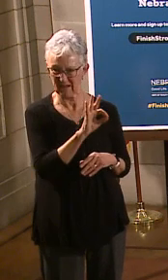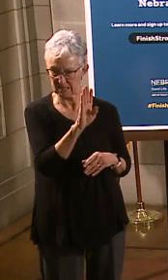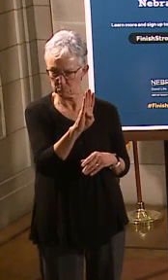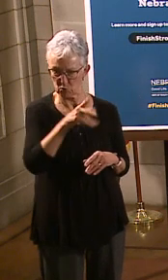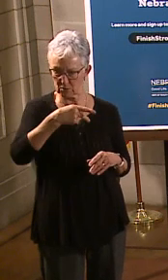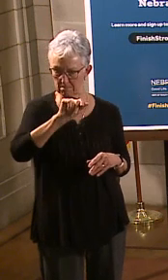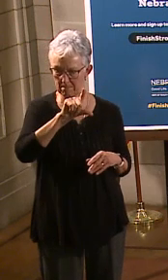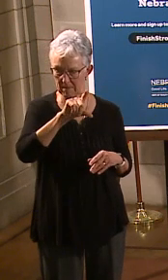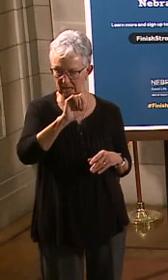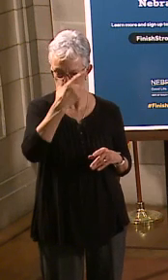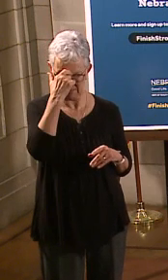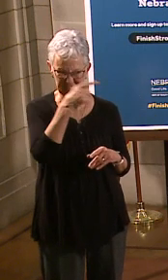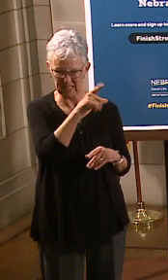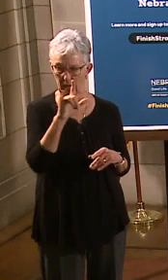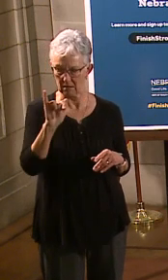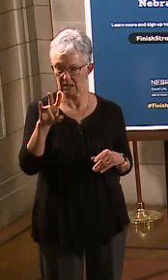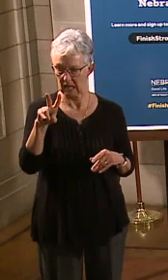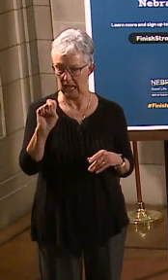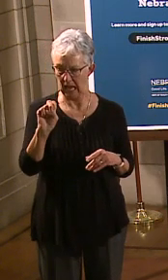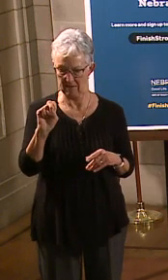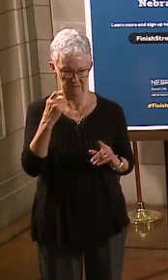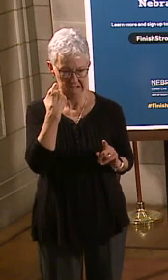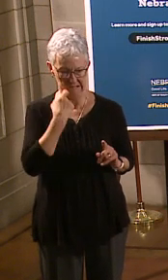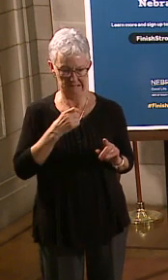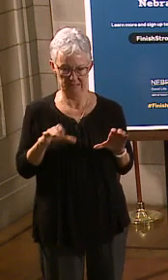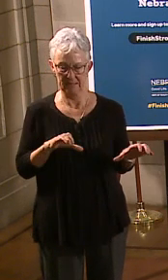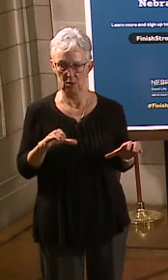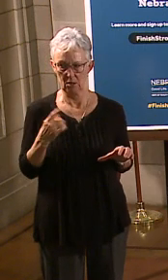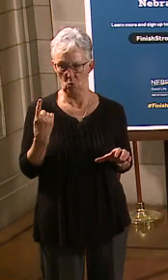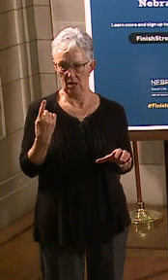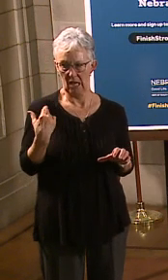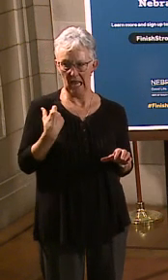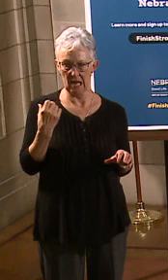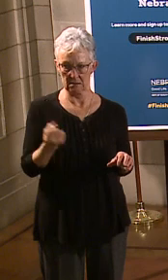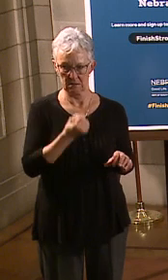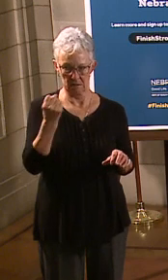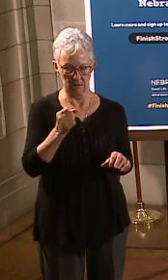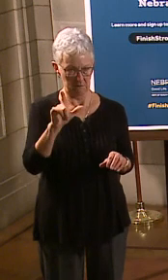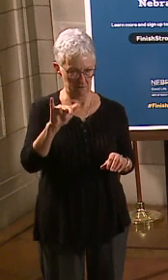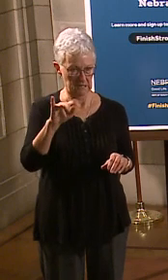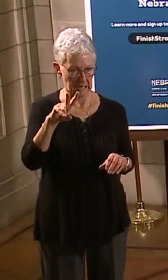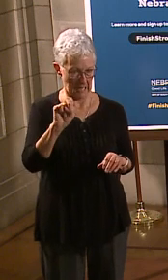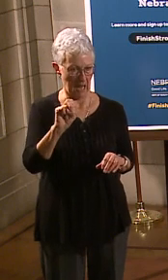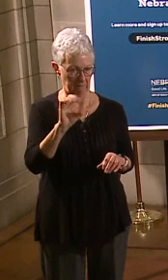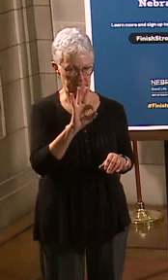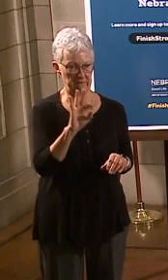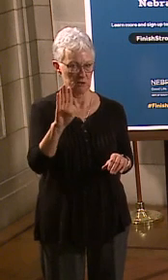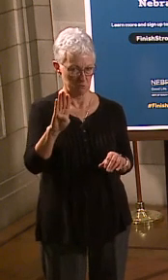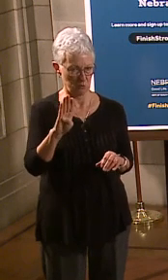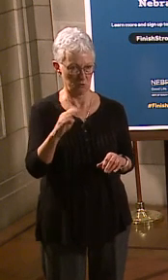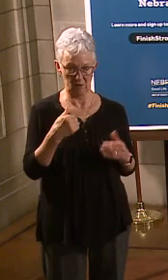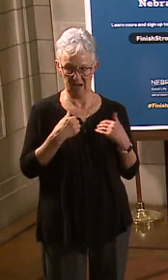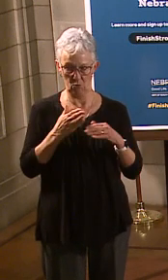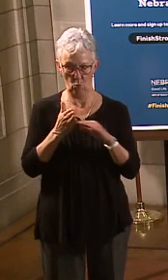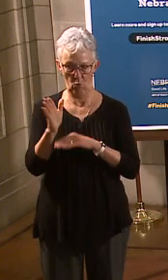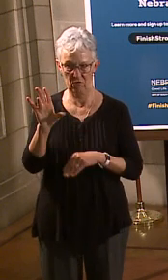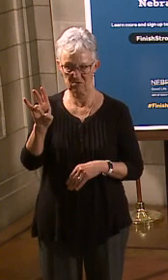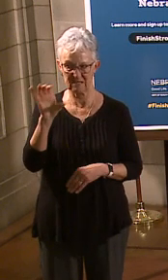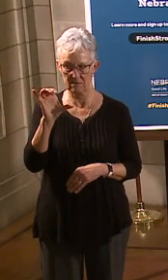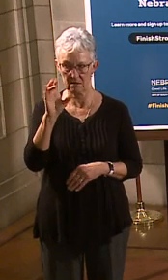actually live events on Facebook. Just did one, as I mentioned, on Saturday, and we had over 700 individuals. So